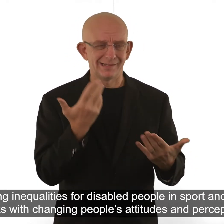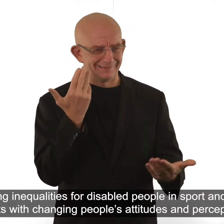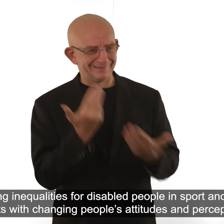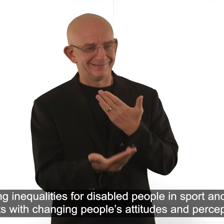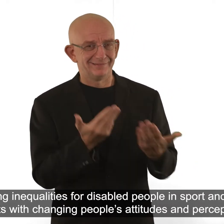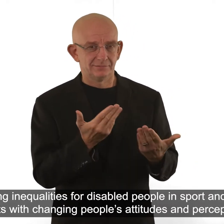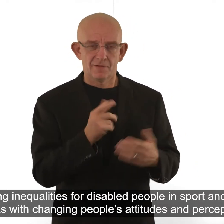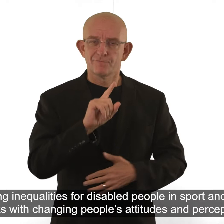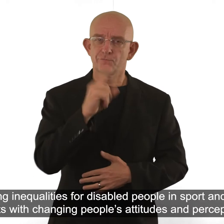and perceptions.